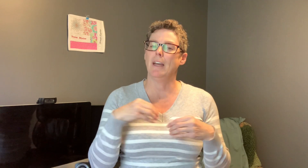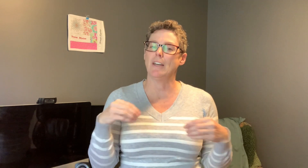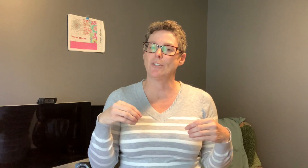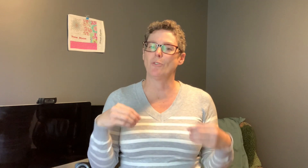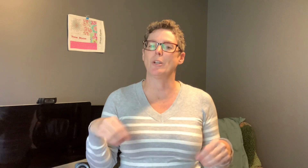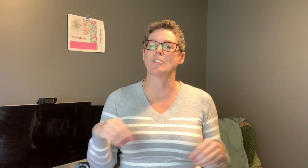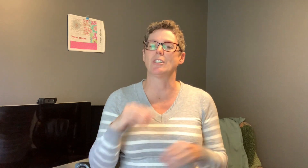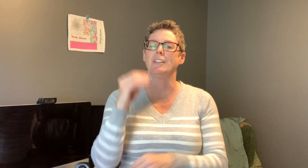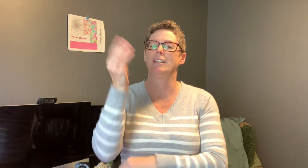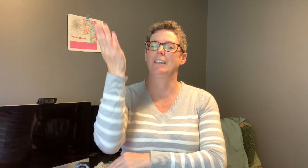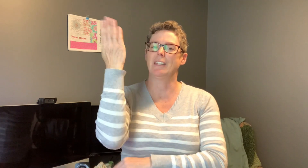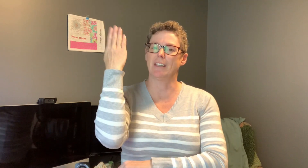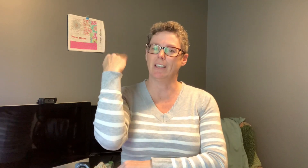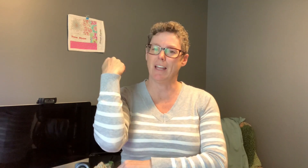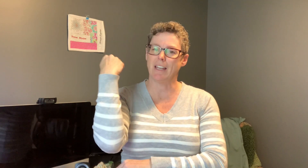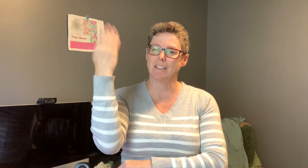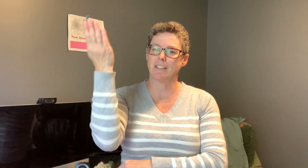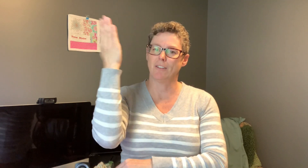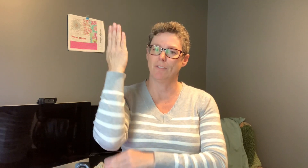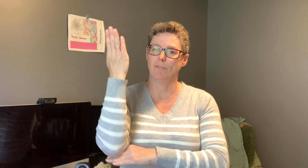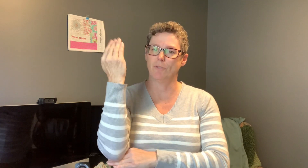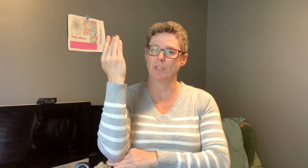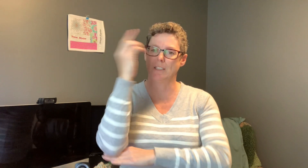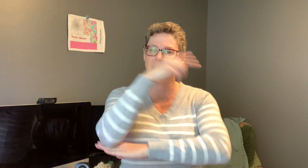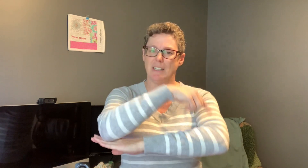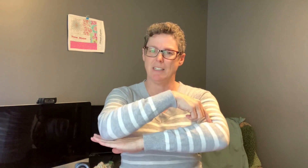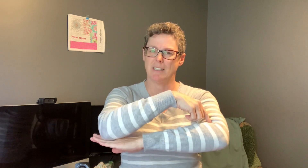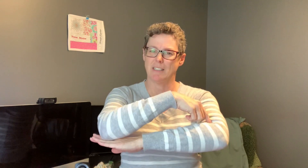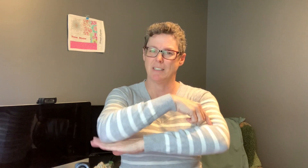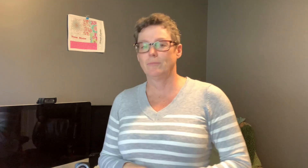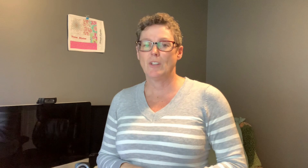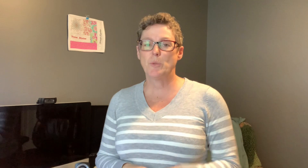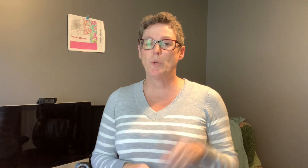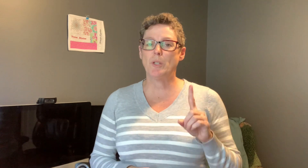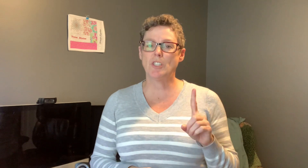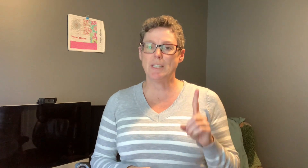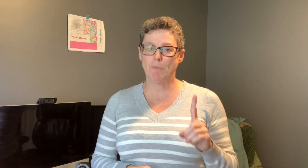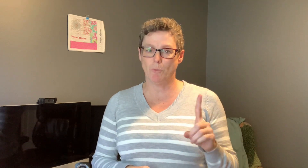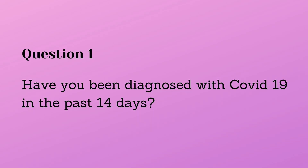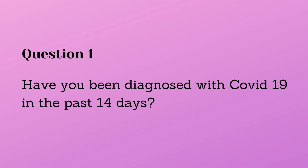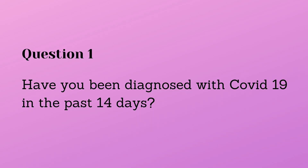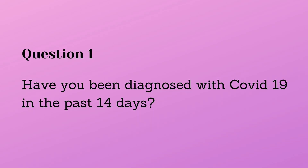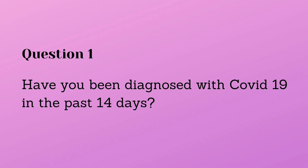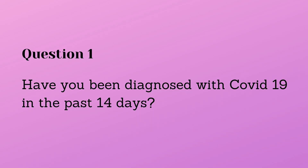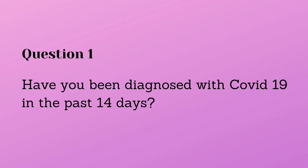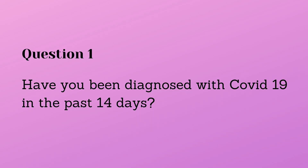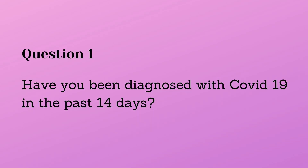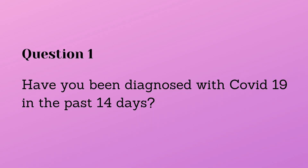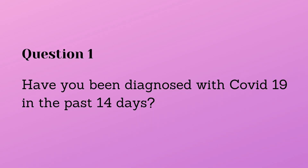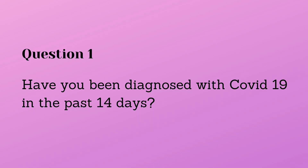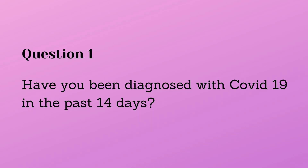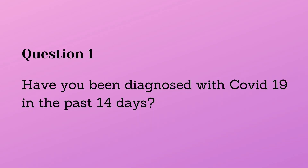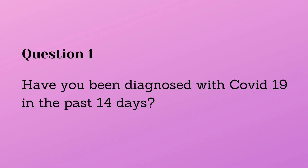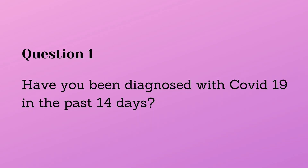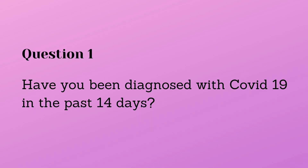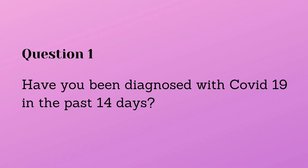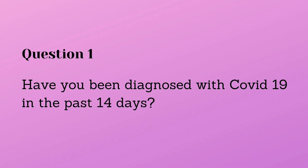ask your question in the last 14 days. So in question number 1, have you been diagnosed with COVID-19 in the